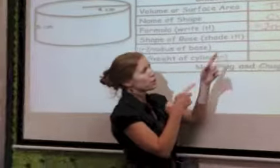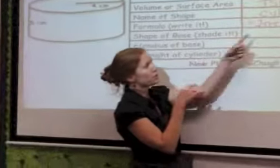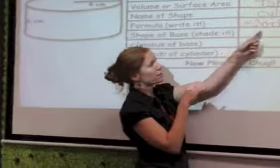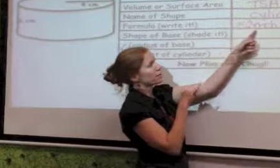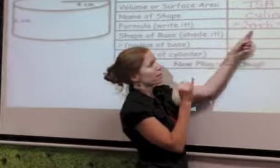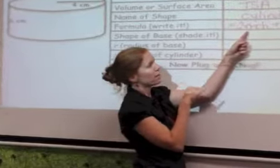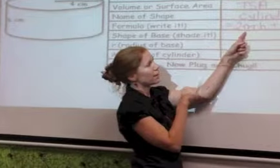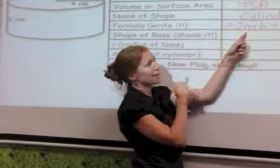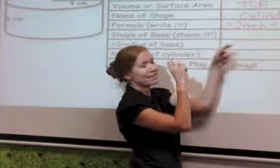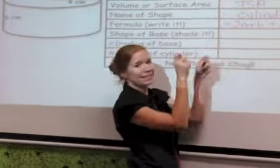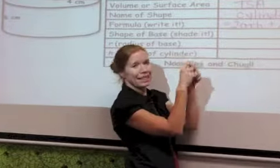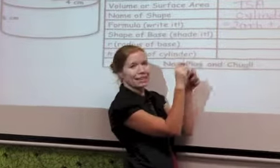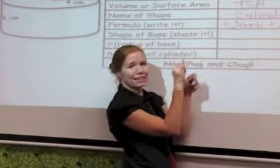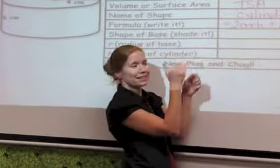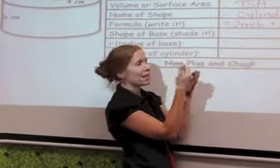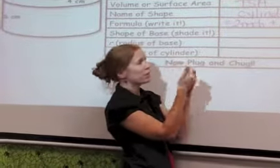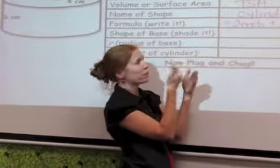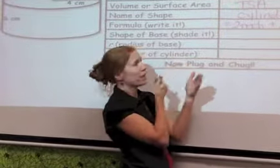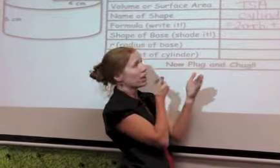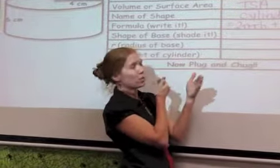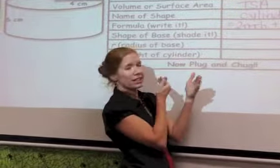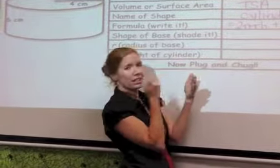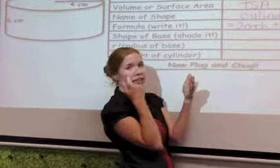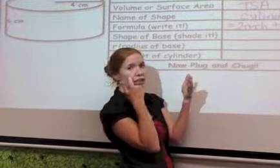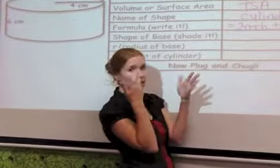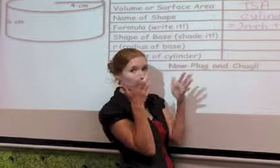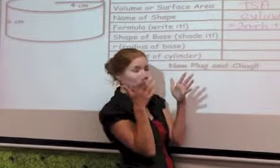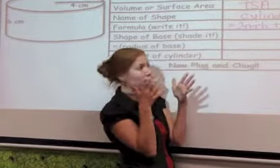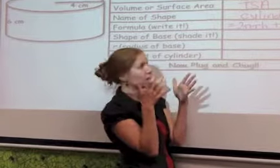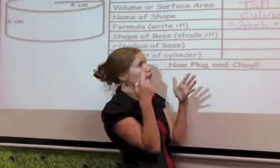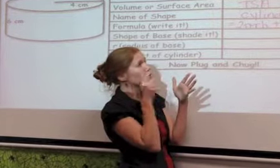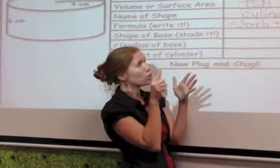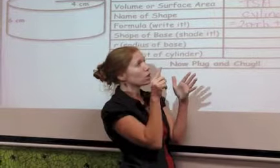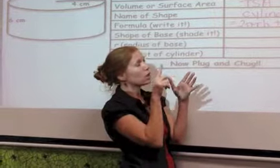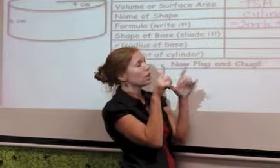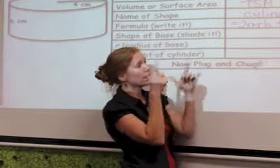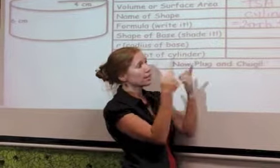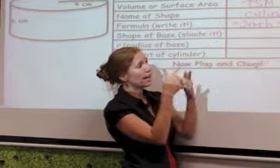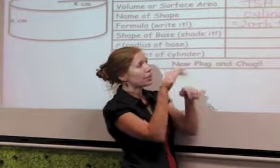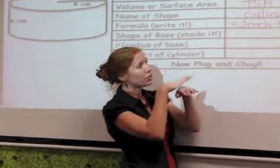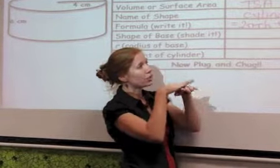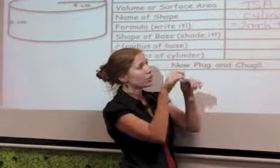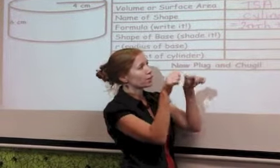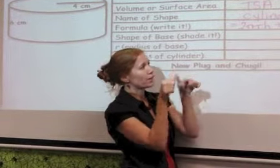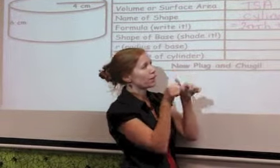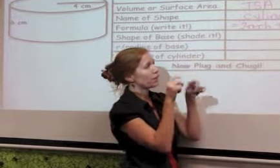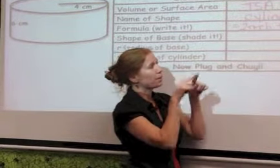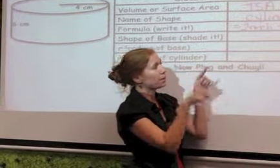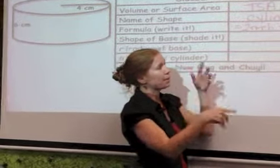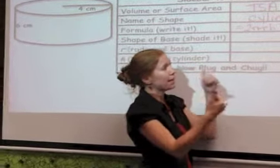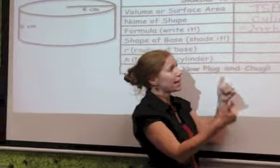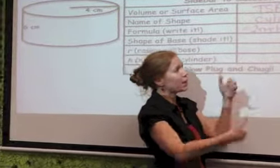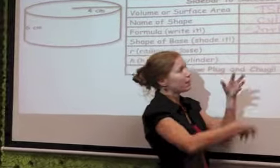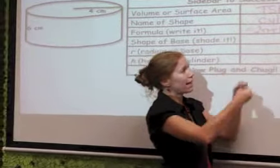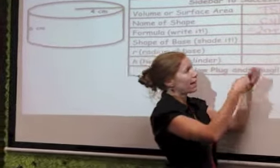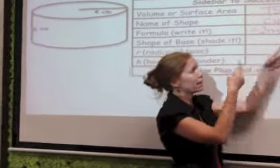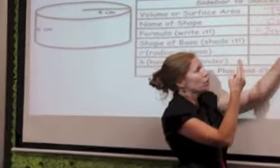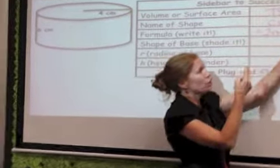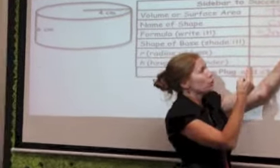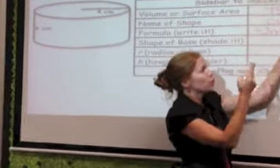Notice this is exactly the same that we already did for the lateral surface area, but now I've added